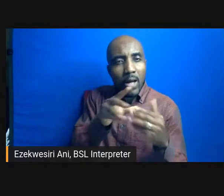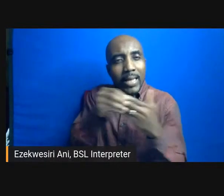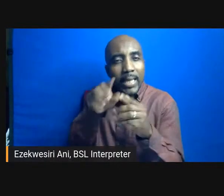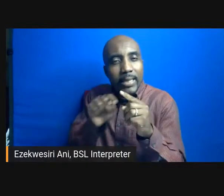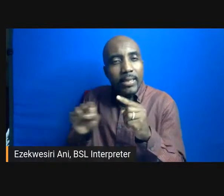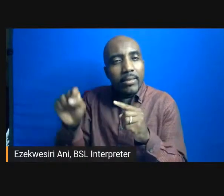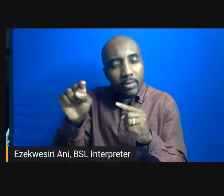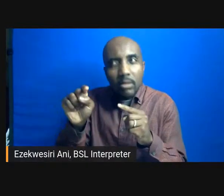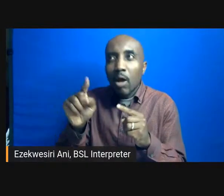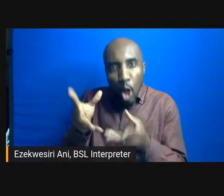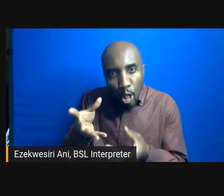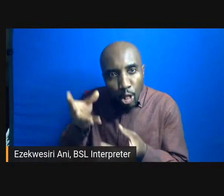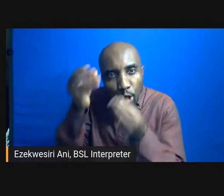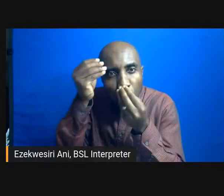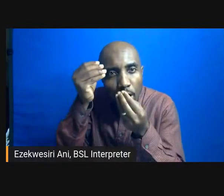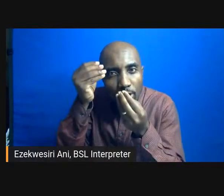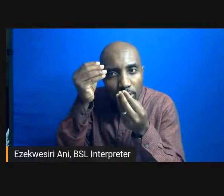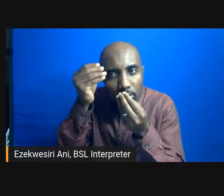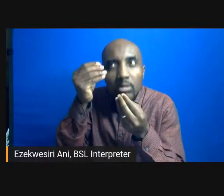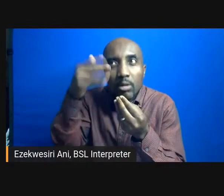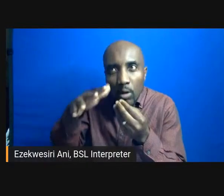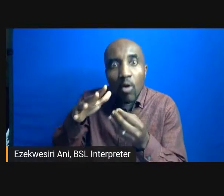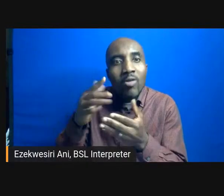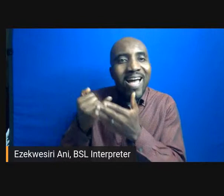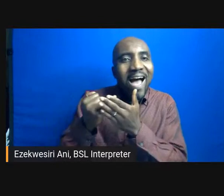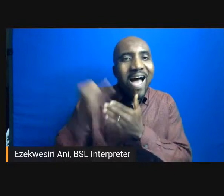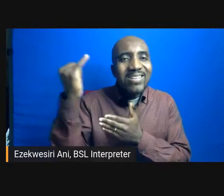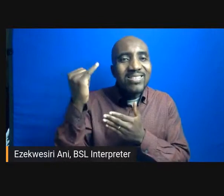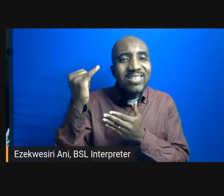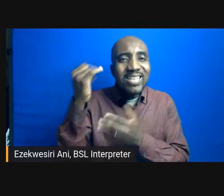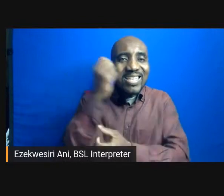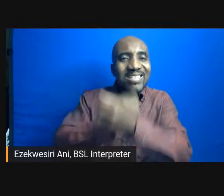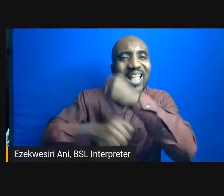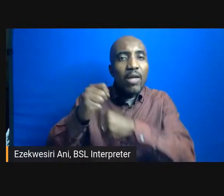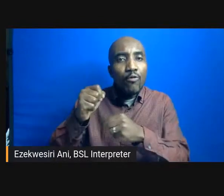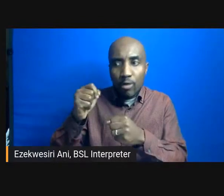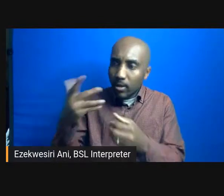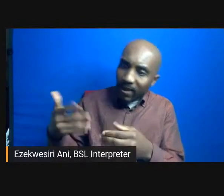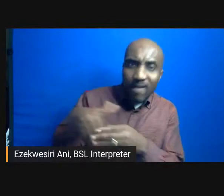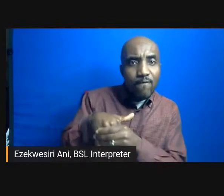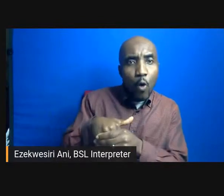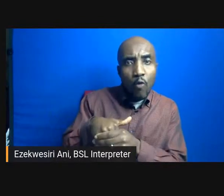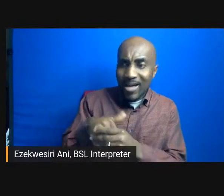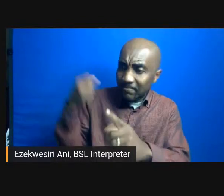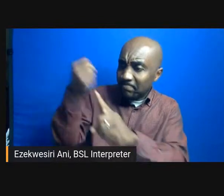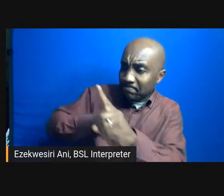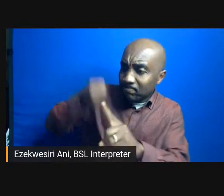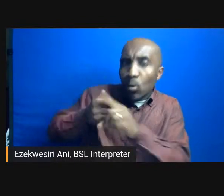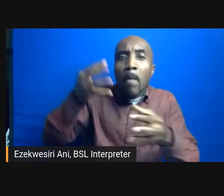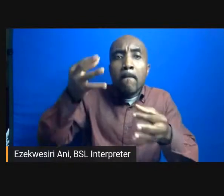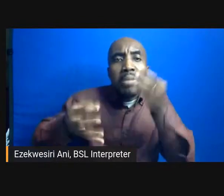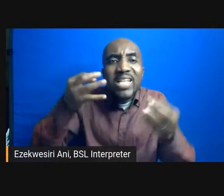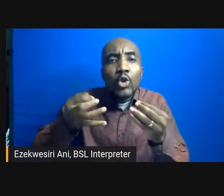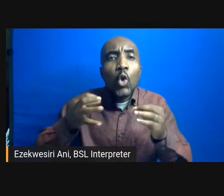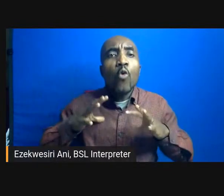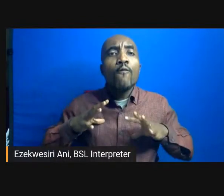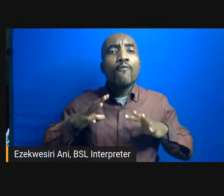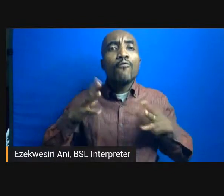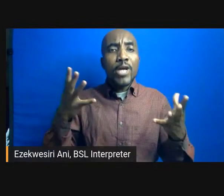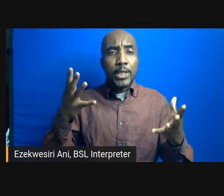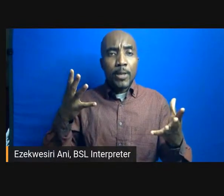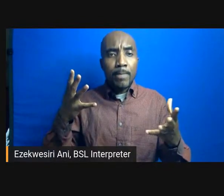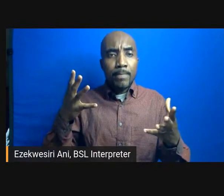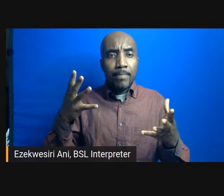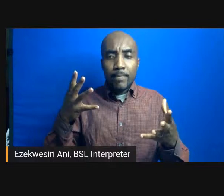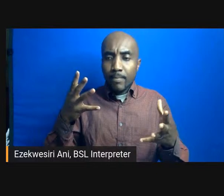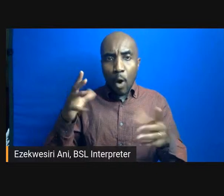and leveraged the gains of the anti-slavery movement and fought for political freedom of colonized countries.